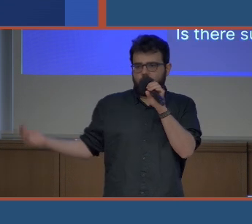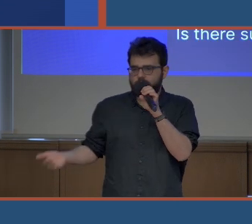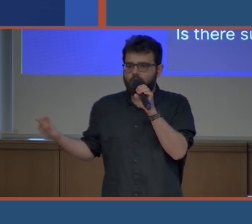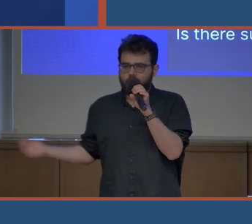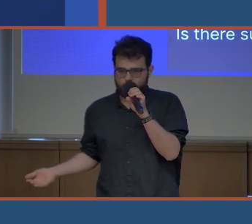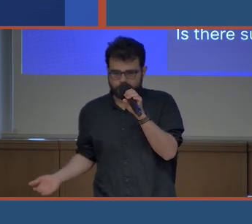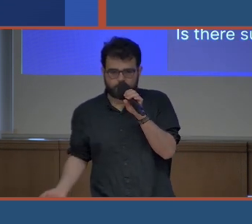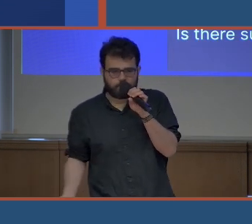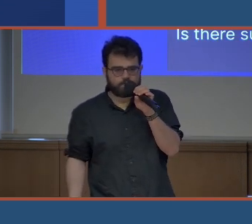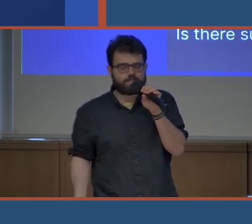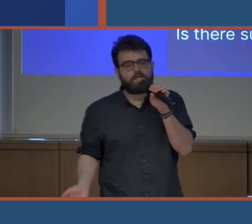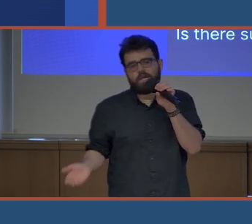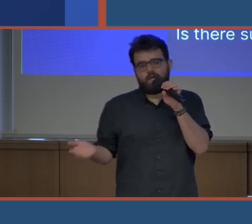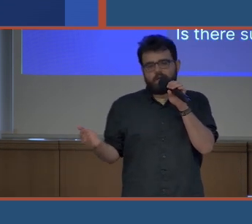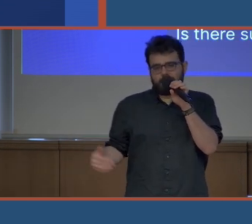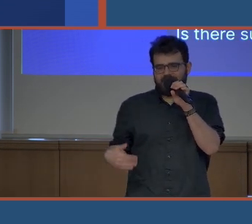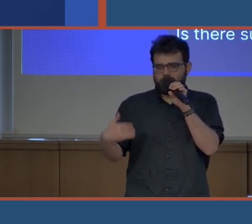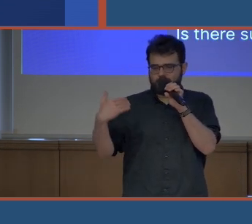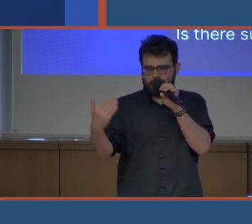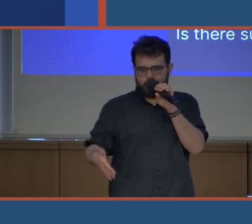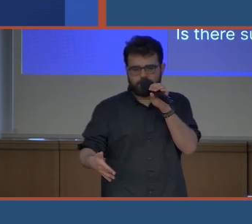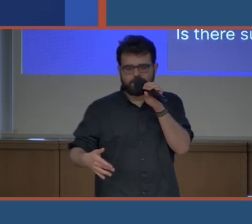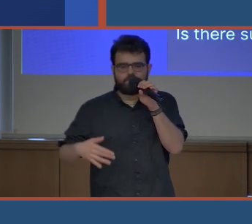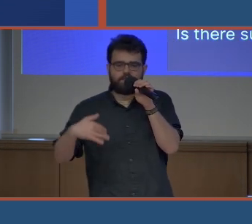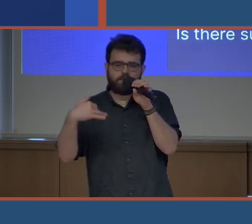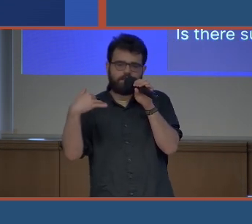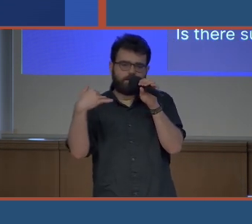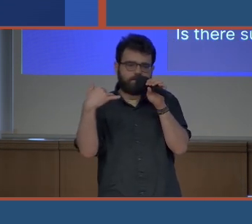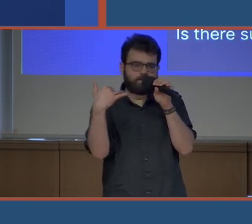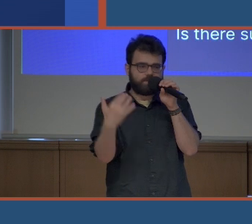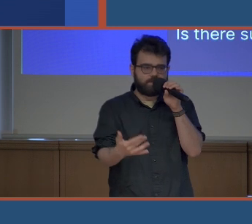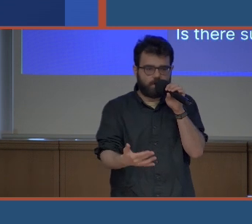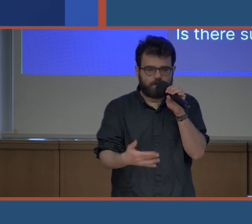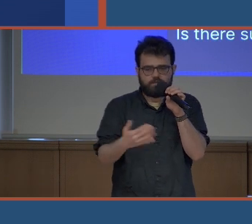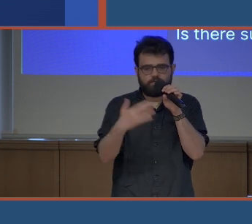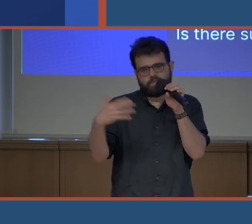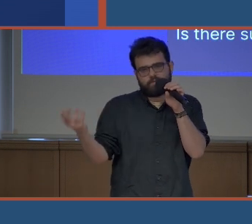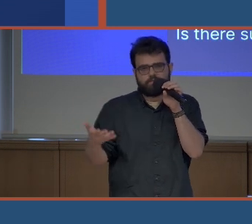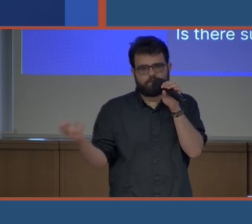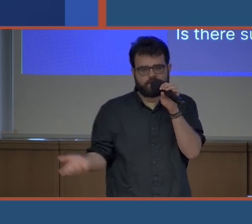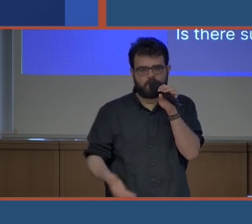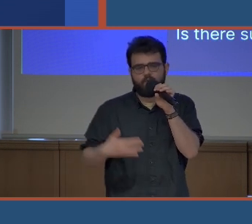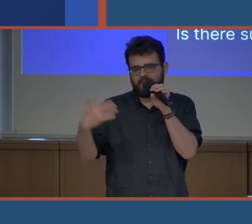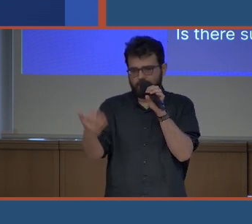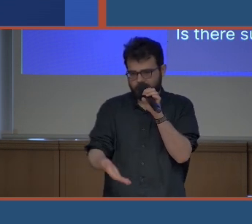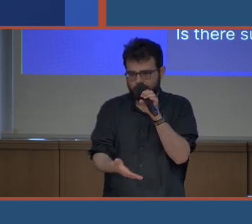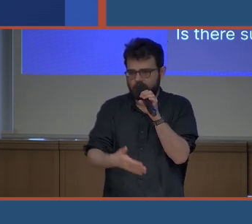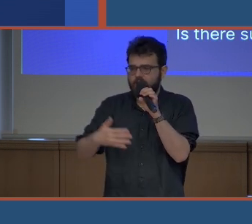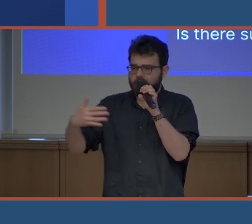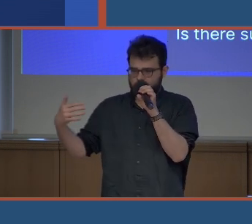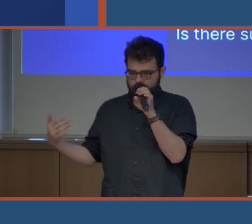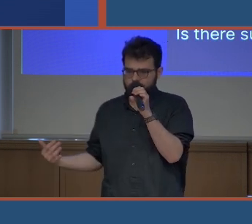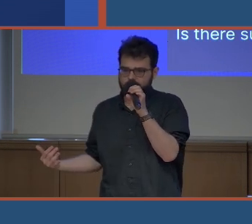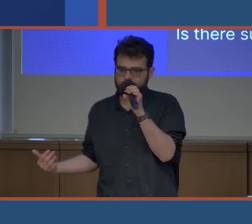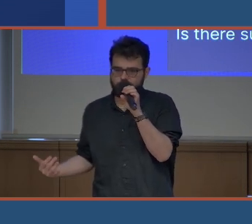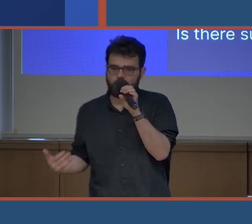their own local schools came to Paris. They saw what happened there, and